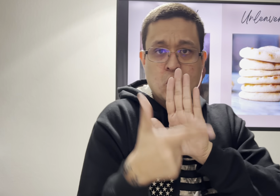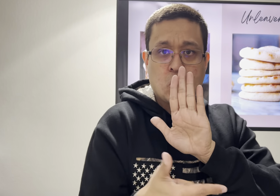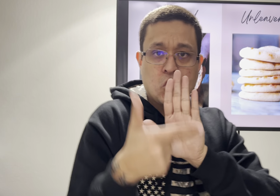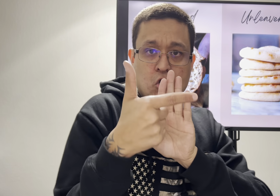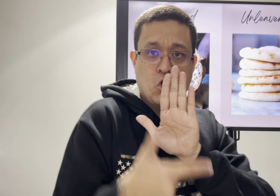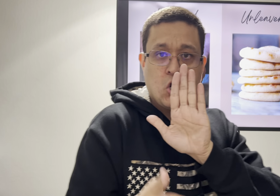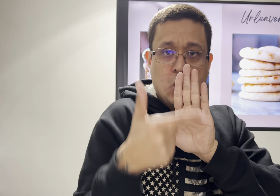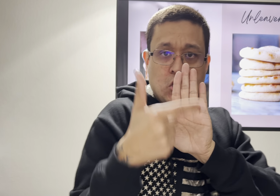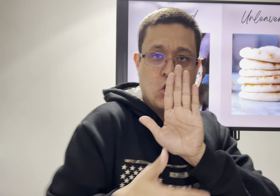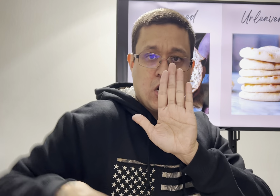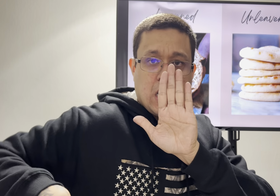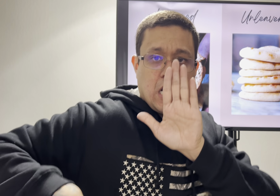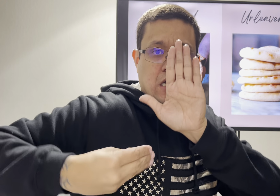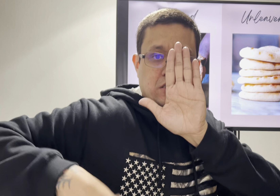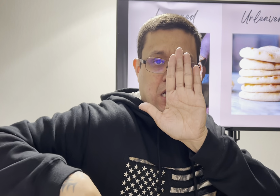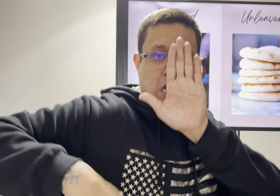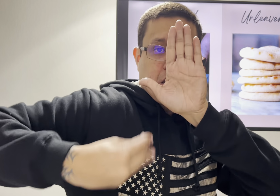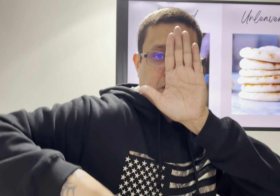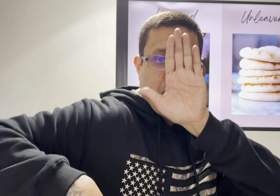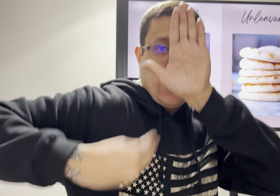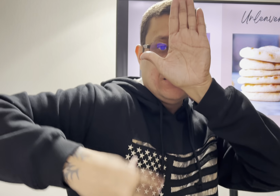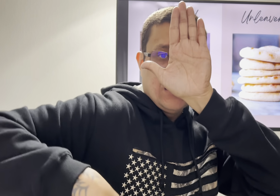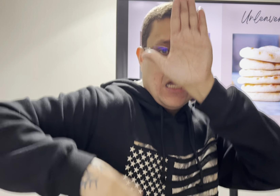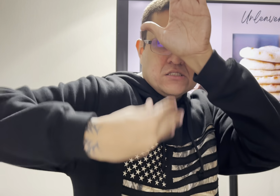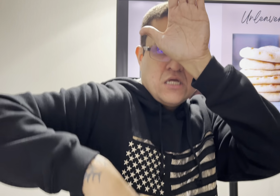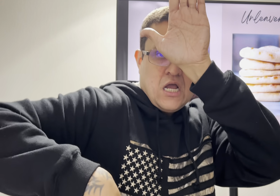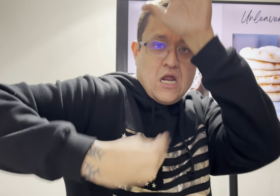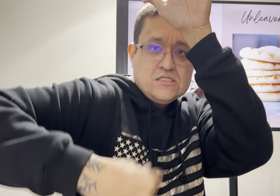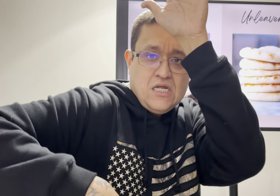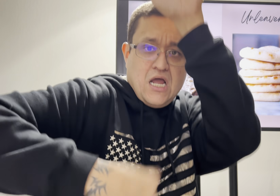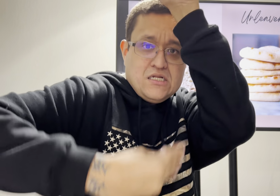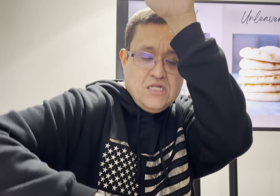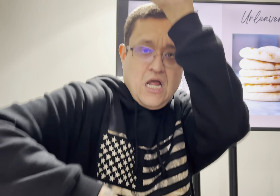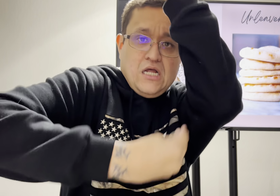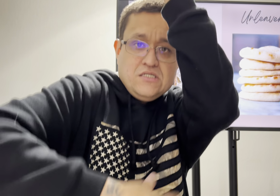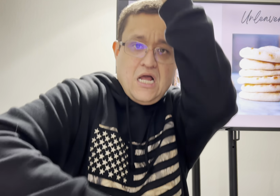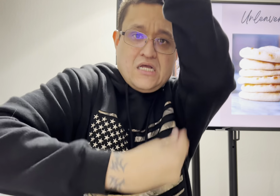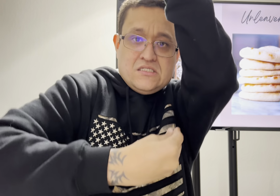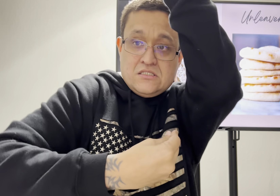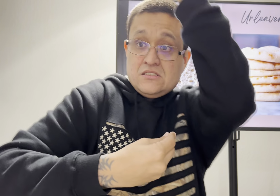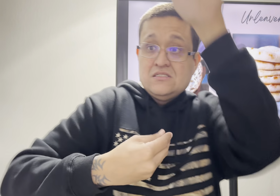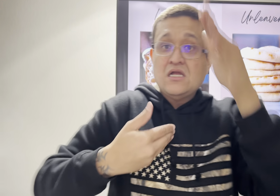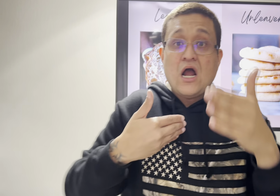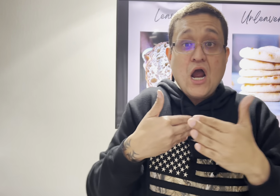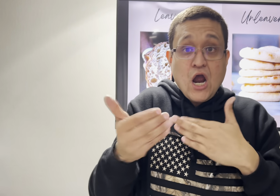You must follow these laws and add and add and add and add new laws after new laws.